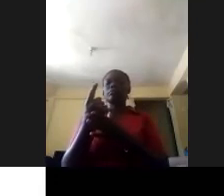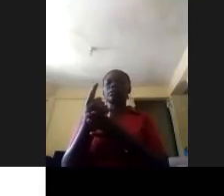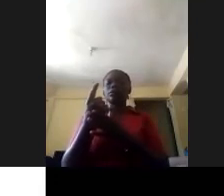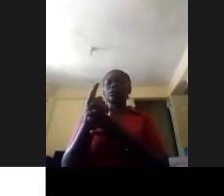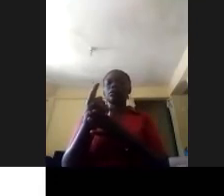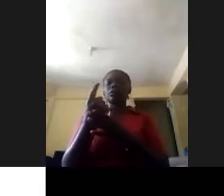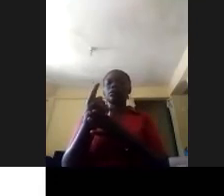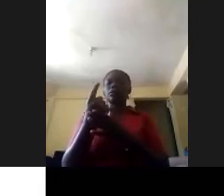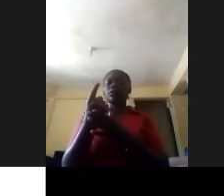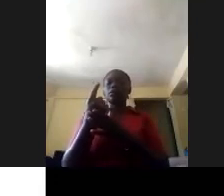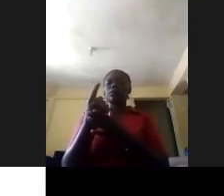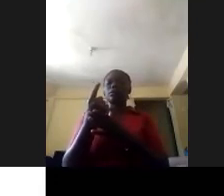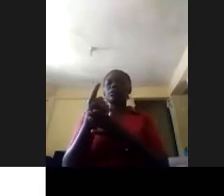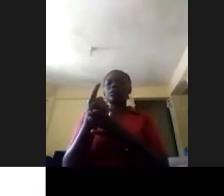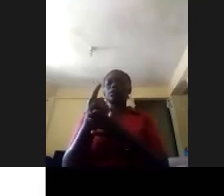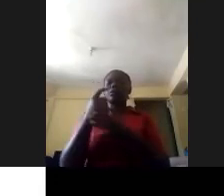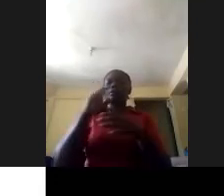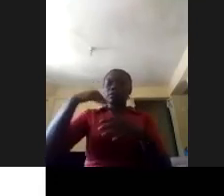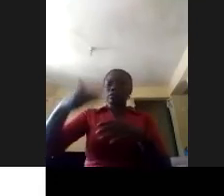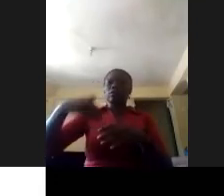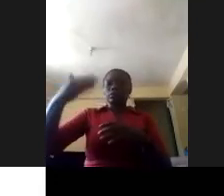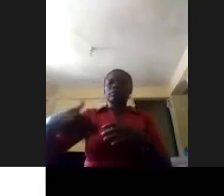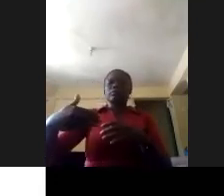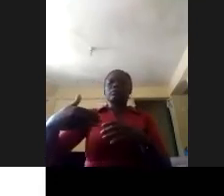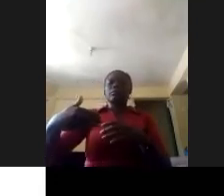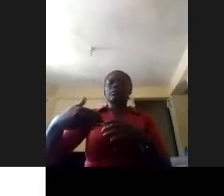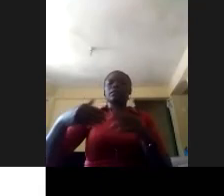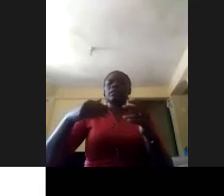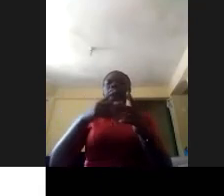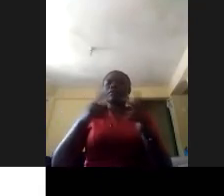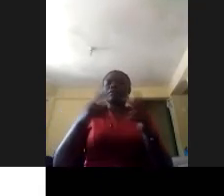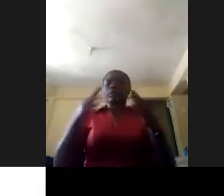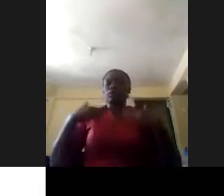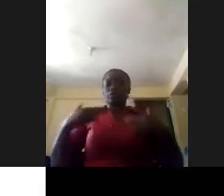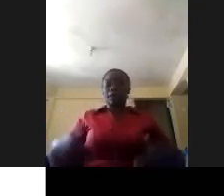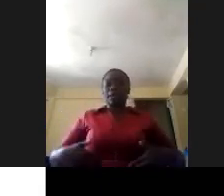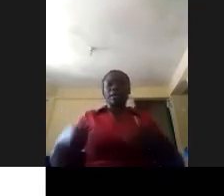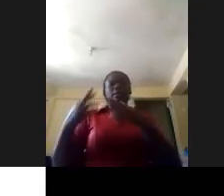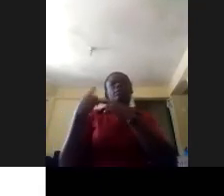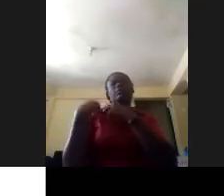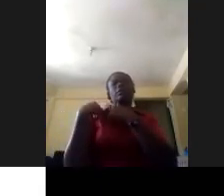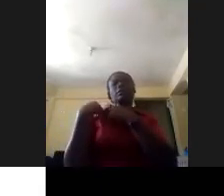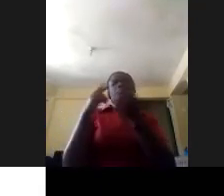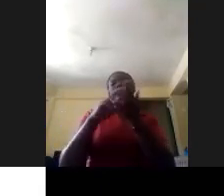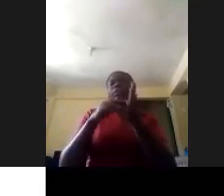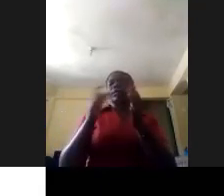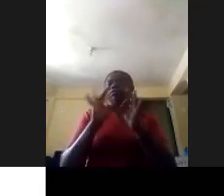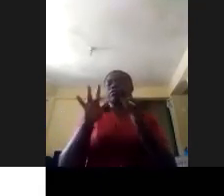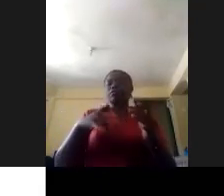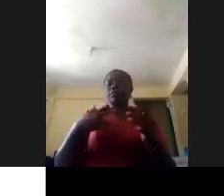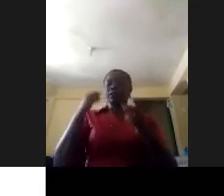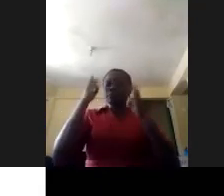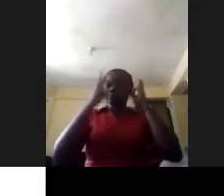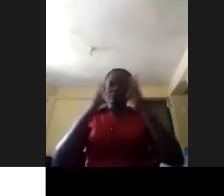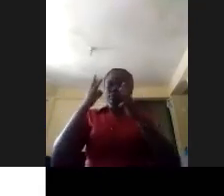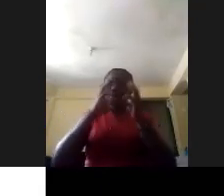feel anxious from time to time, and it's a very human response. Yeah, if we don't feel anxious, then probably something is